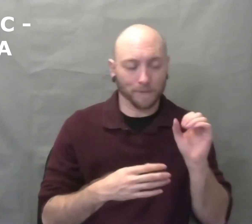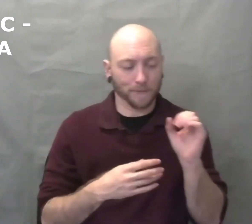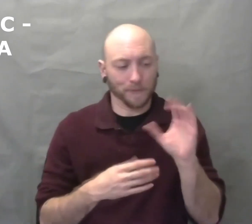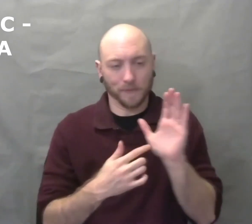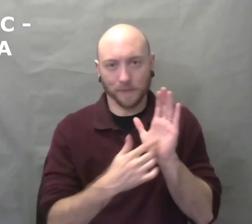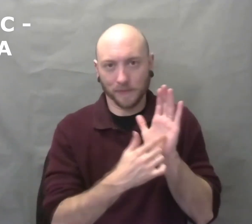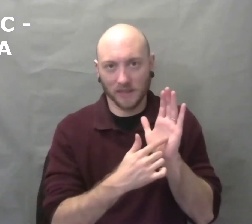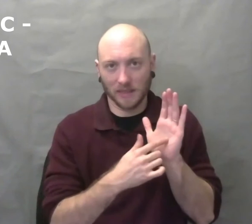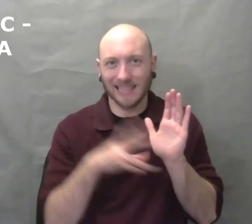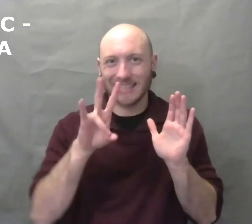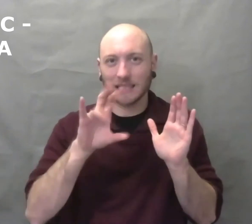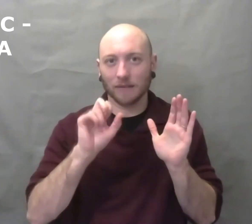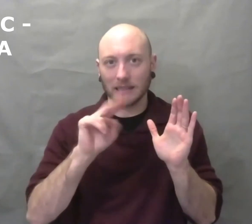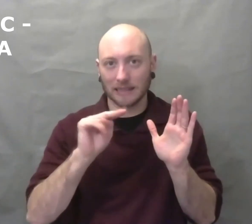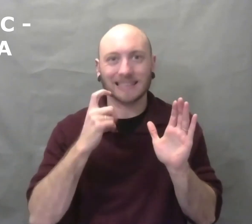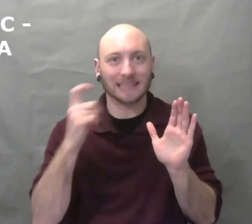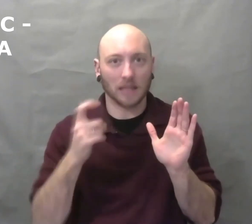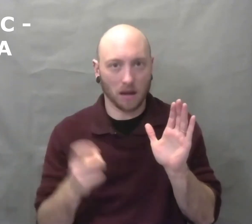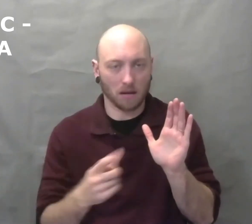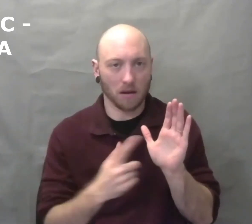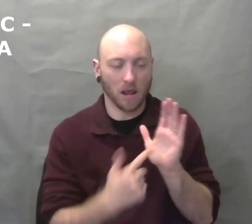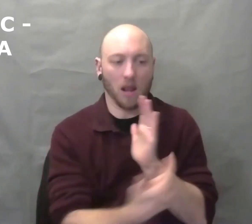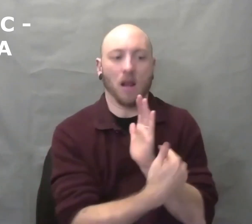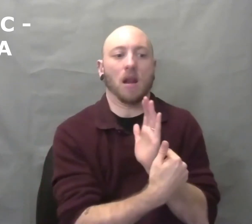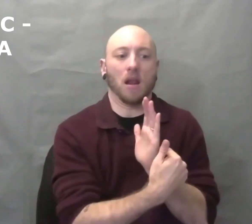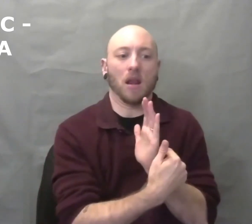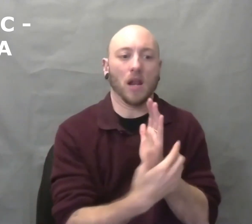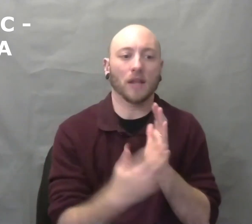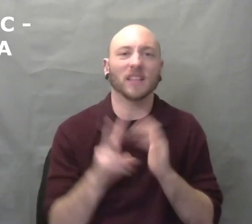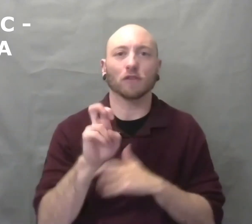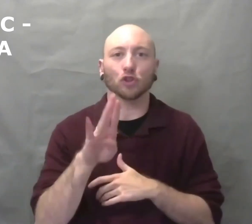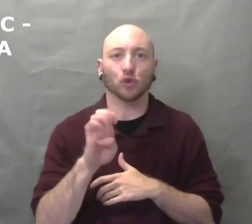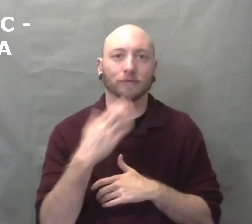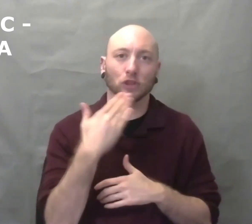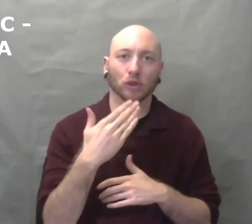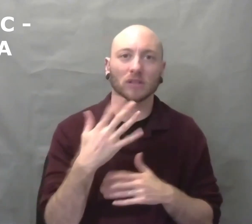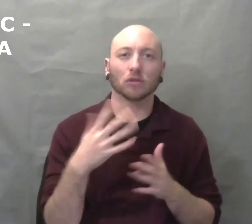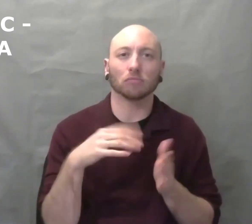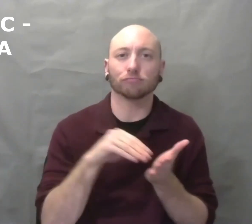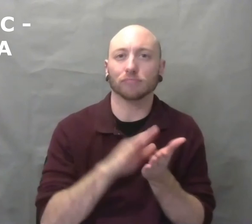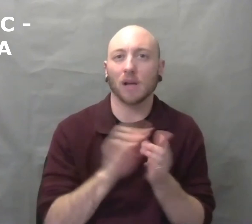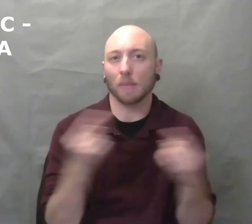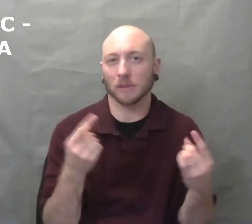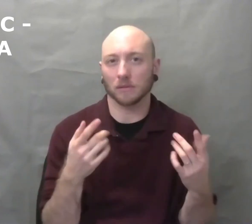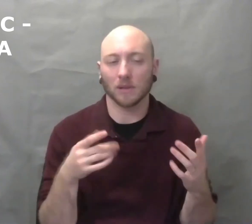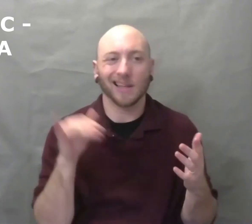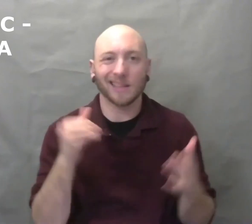the other side, and pick one up every day and concentrate on that sin and virtue. And I've been doing it since my sobriety. It's a pain in my ass. Today it